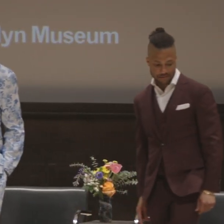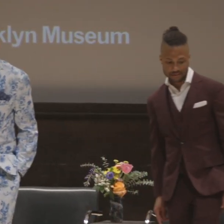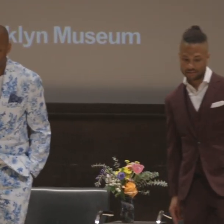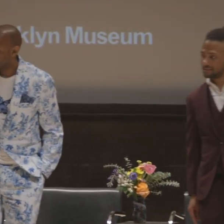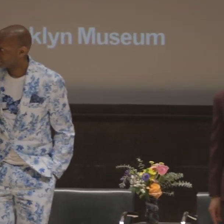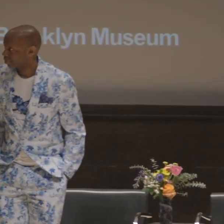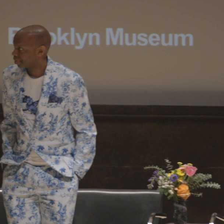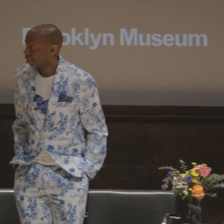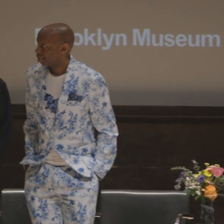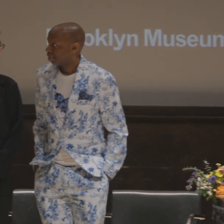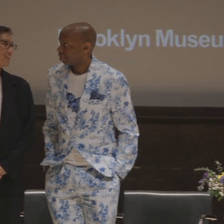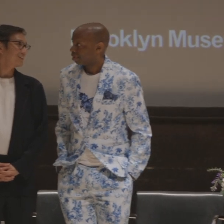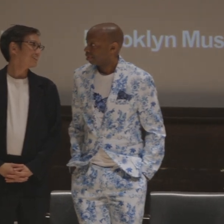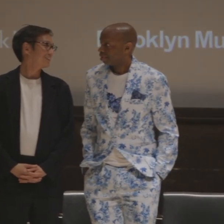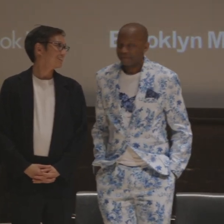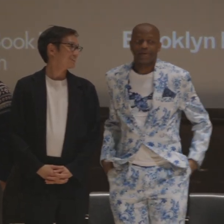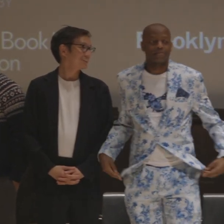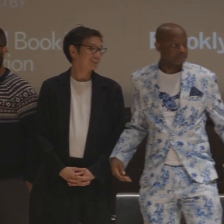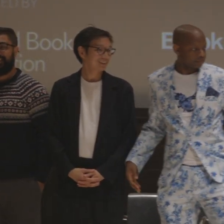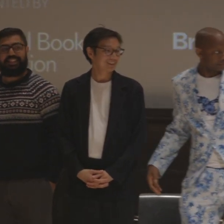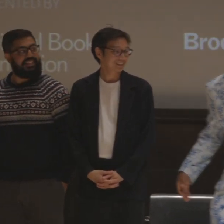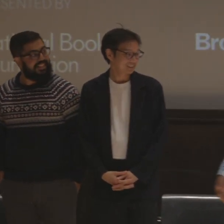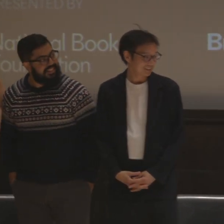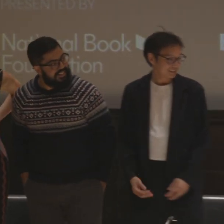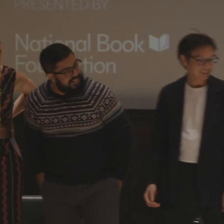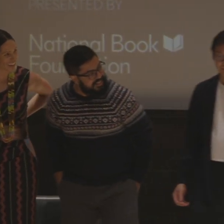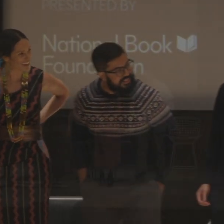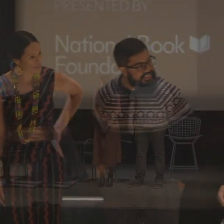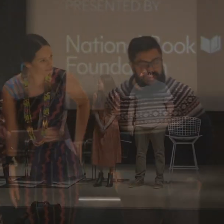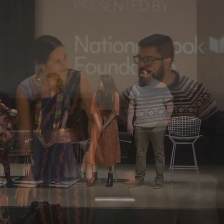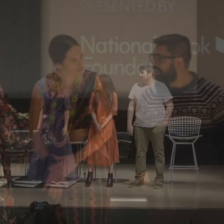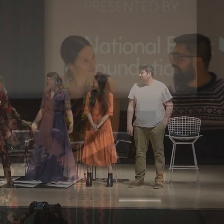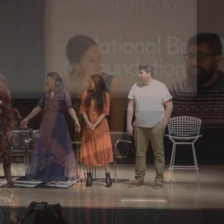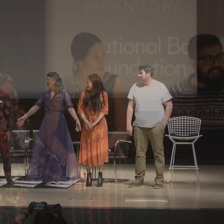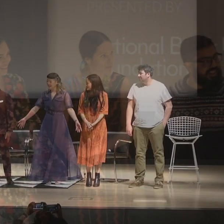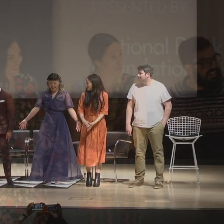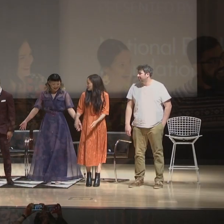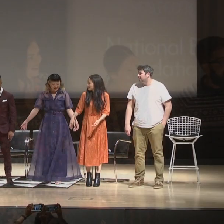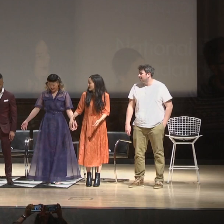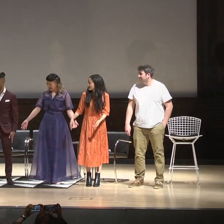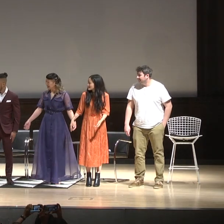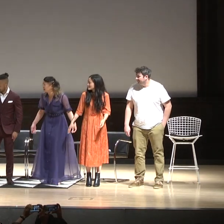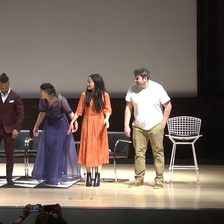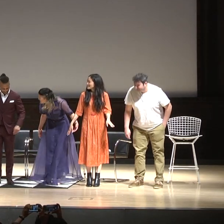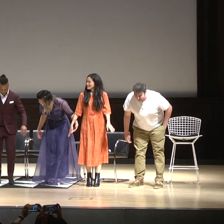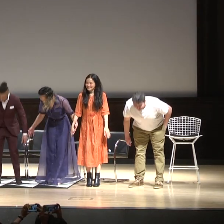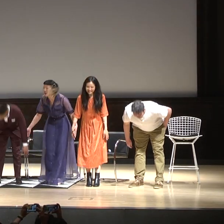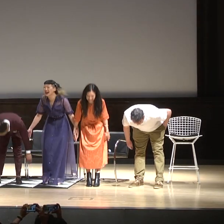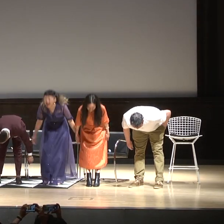All right, Robert, you're gonna have to lead with a bow. All right, here we go, ready? Don't mess it up.